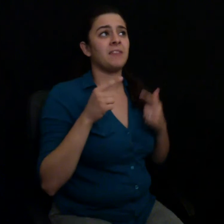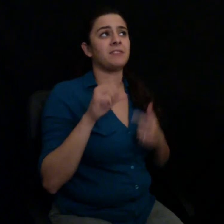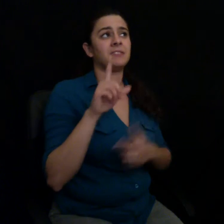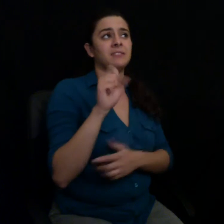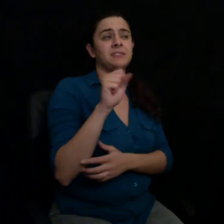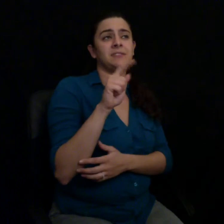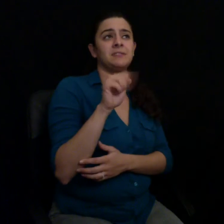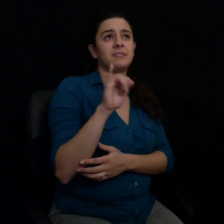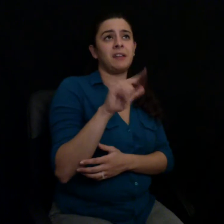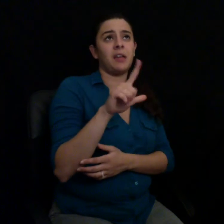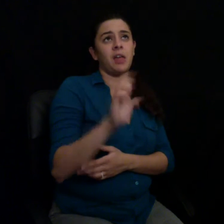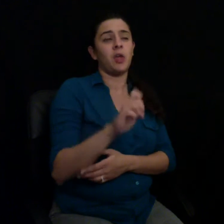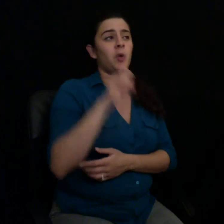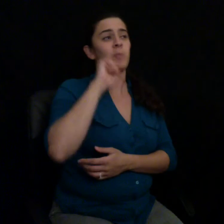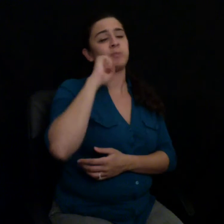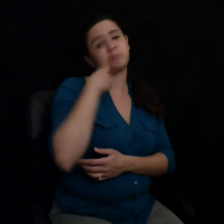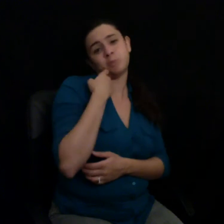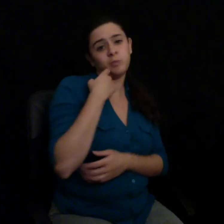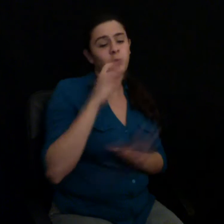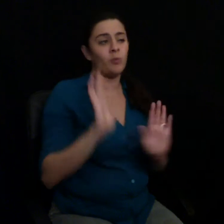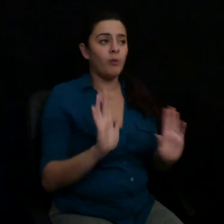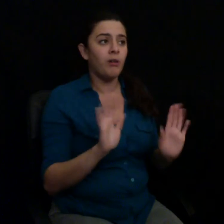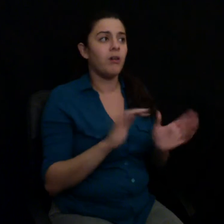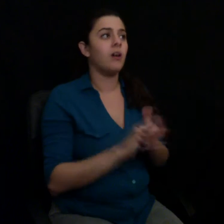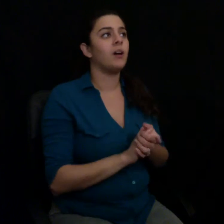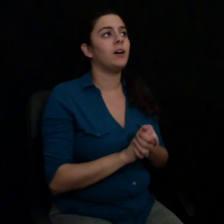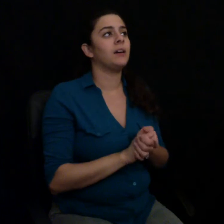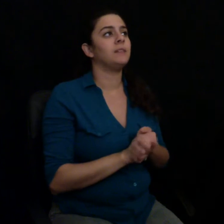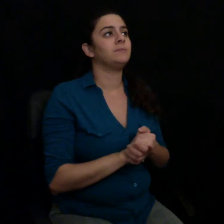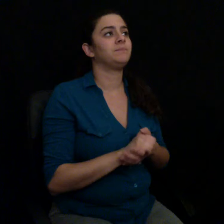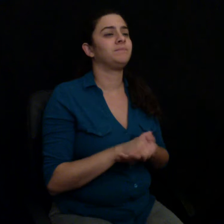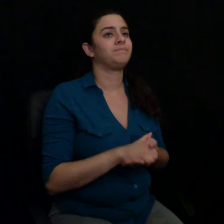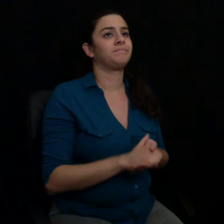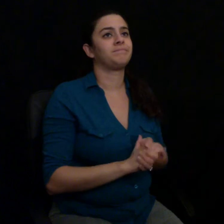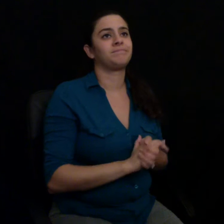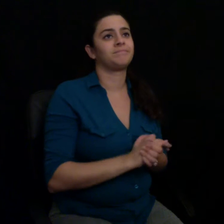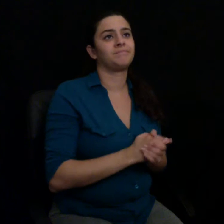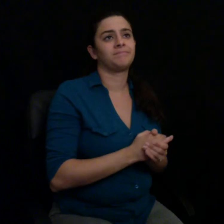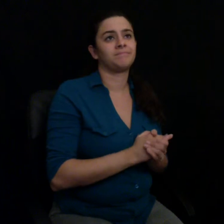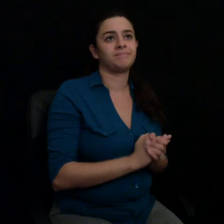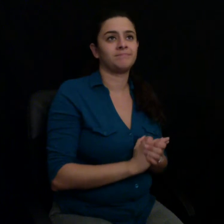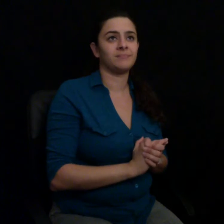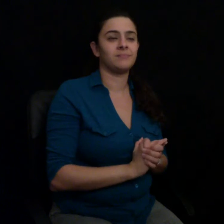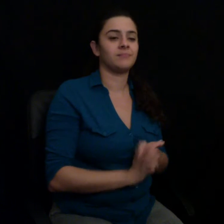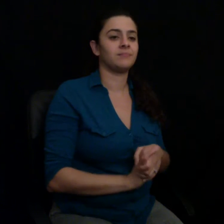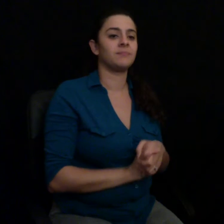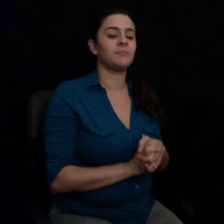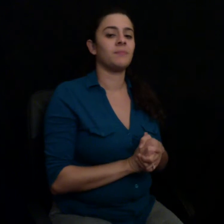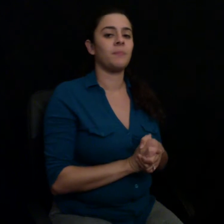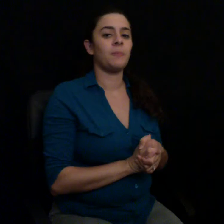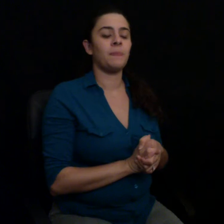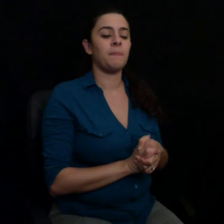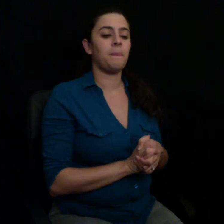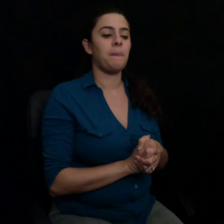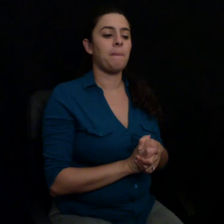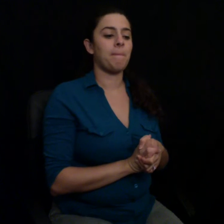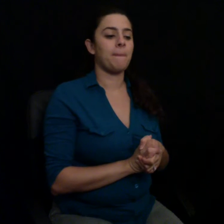or Chris McCandless or Ernest Hemingway type of thing. They just have this really,